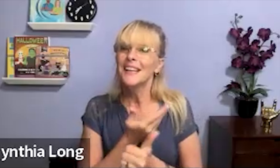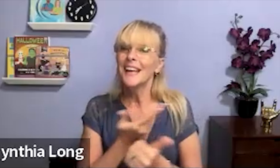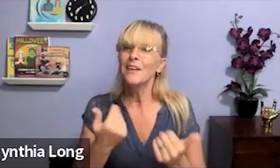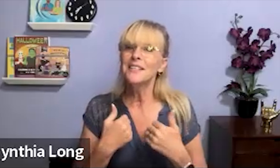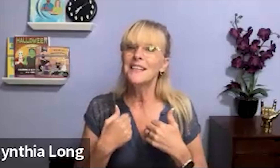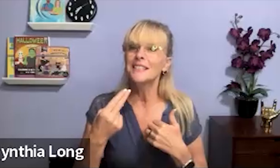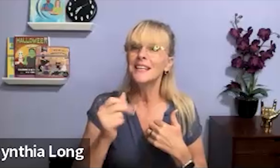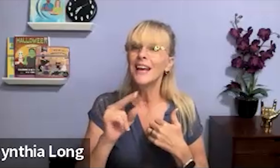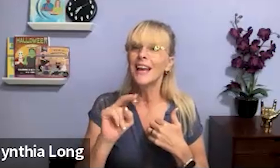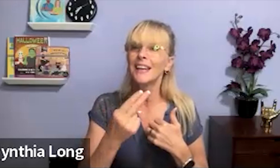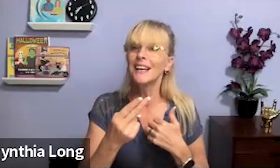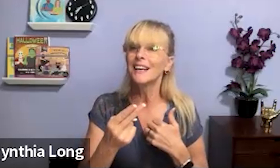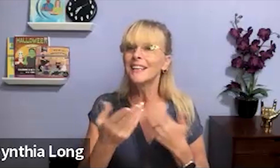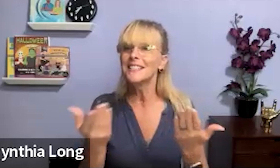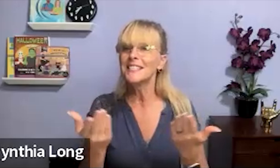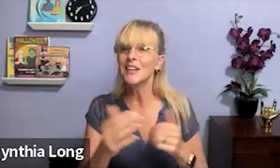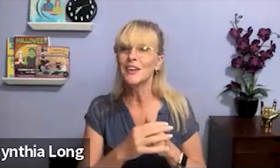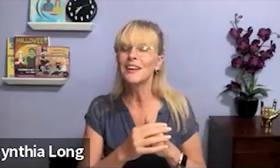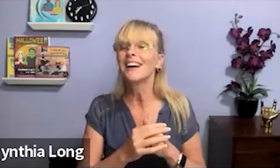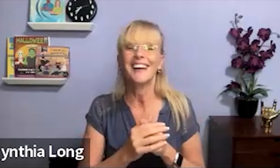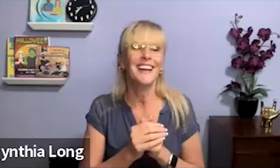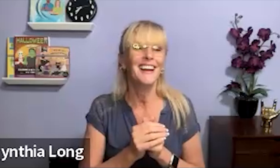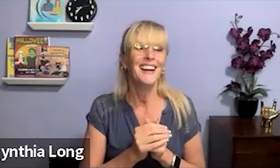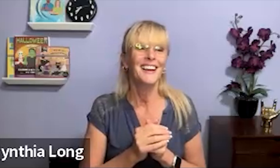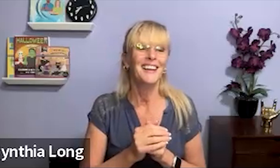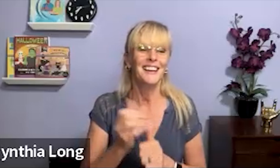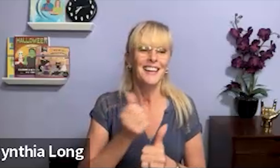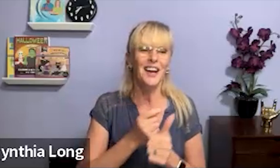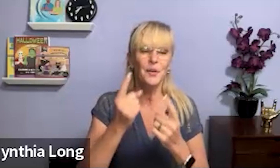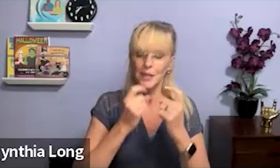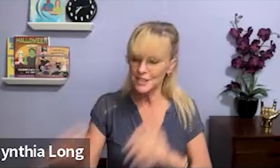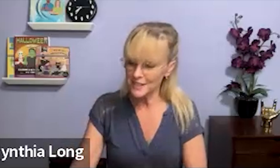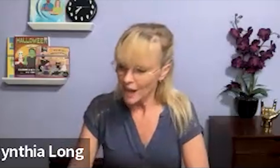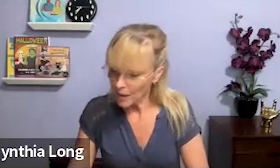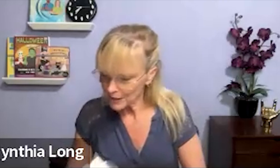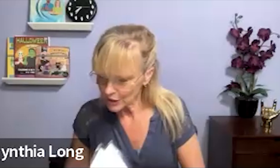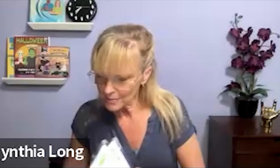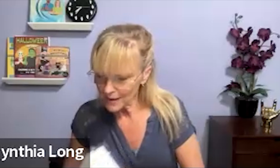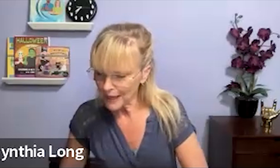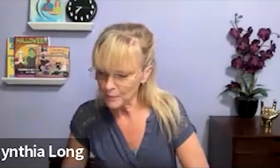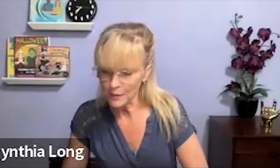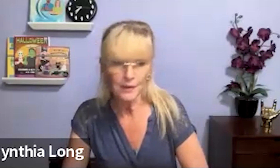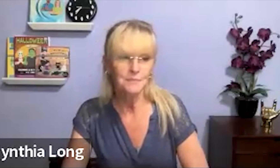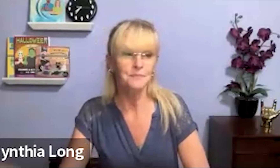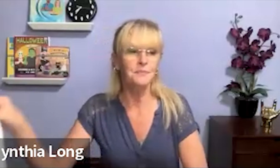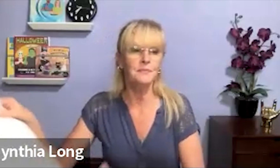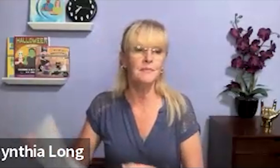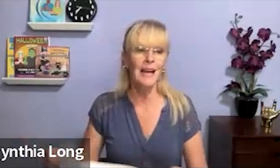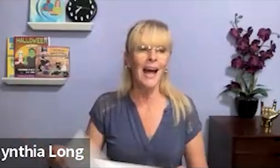Anything else? I see Hannah is here. Any other questions? I'm going to look at my paper. I